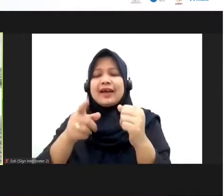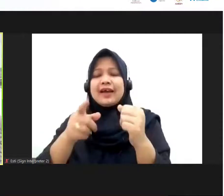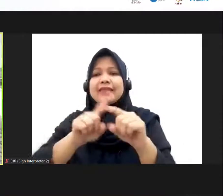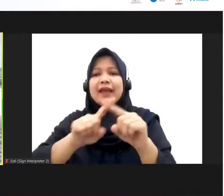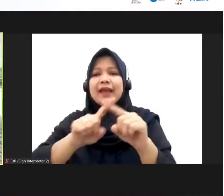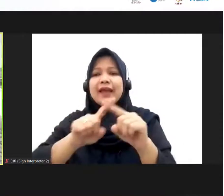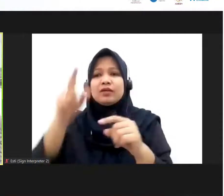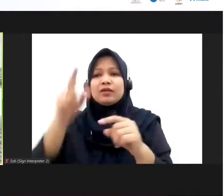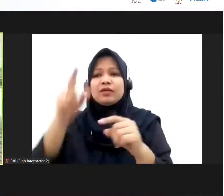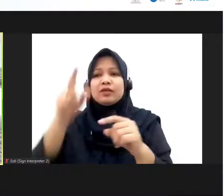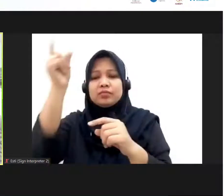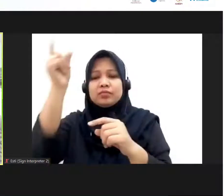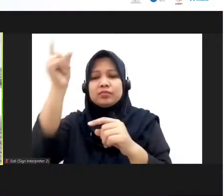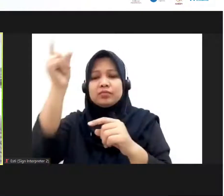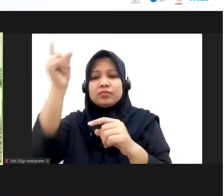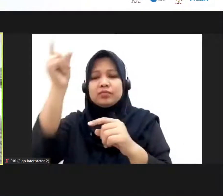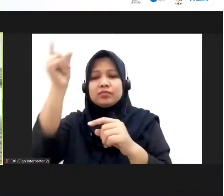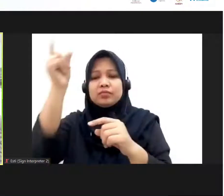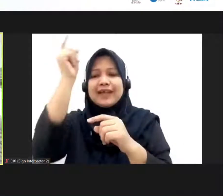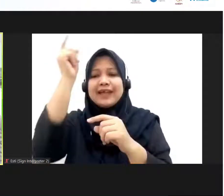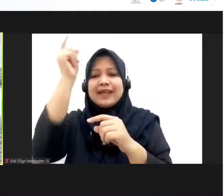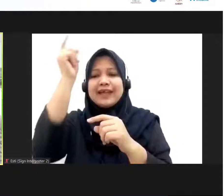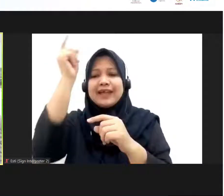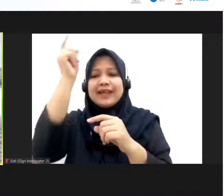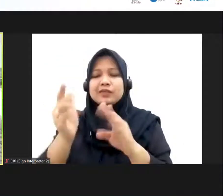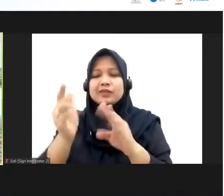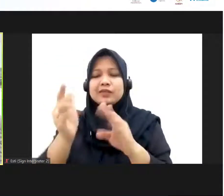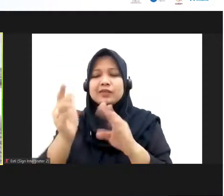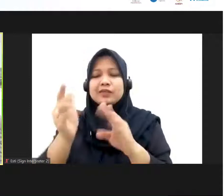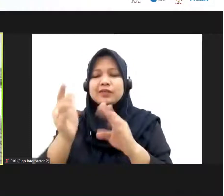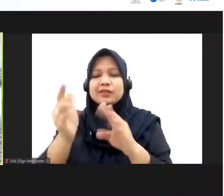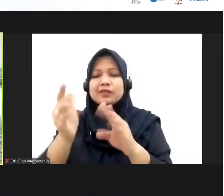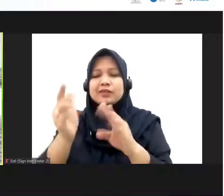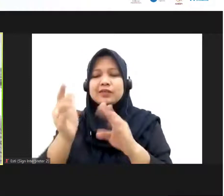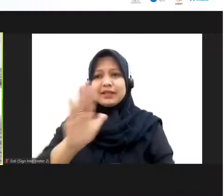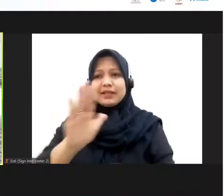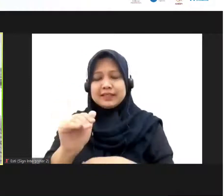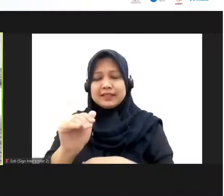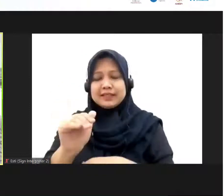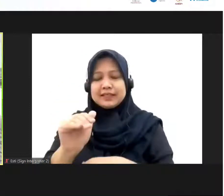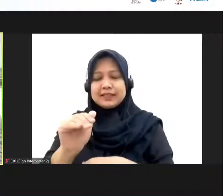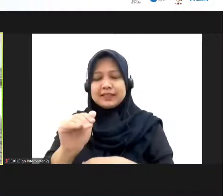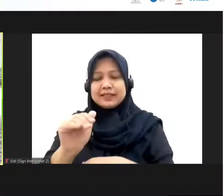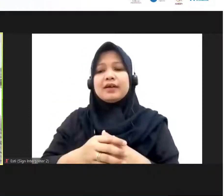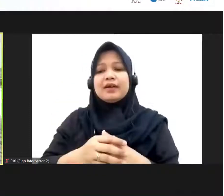accordingly, because we don't want also staff to be exposing themselves to